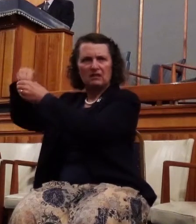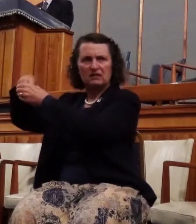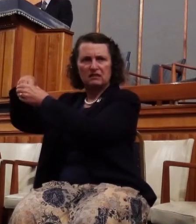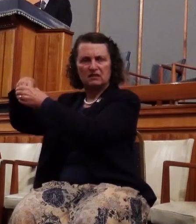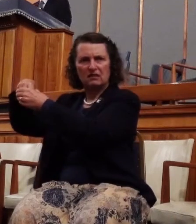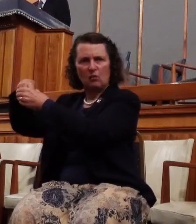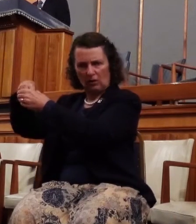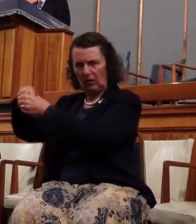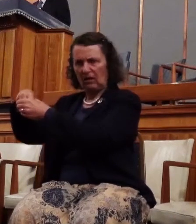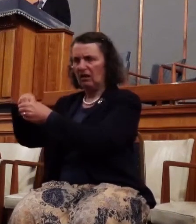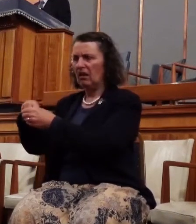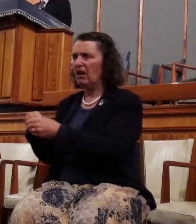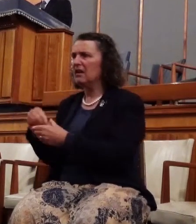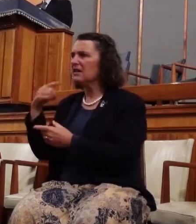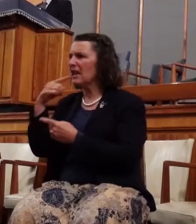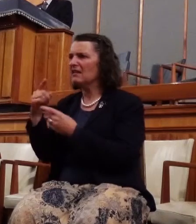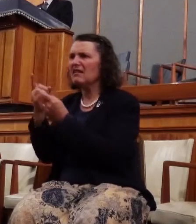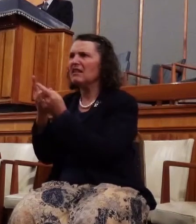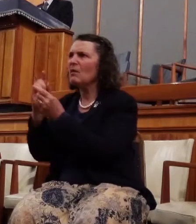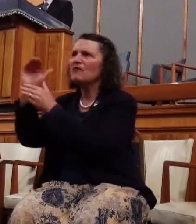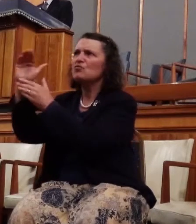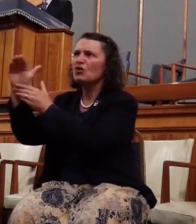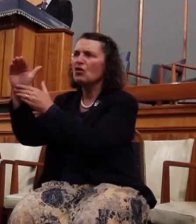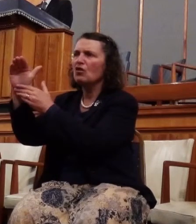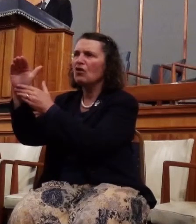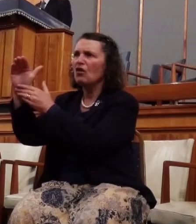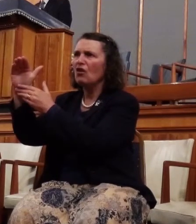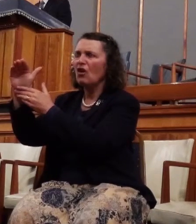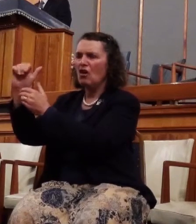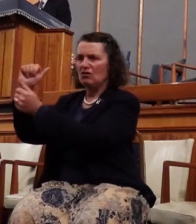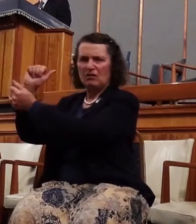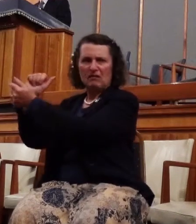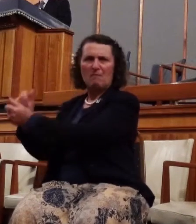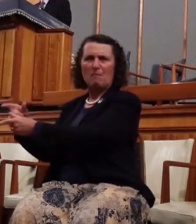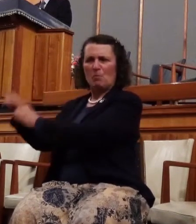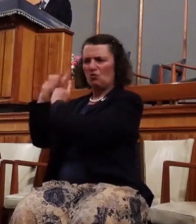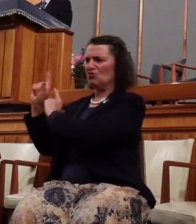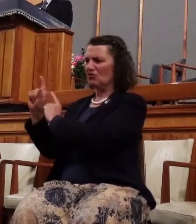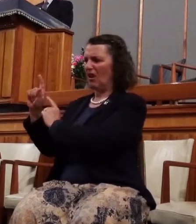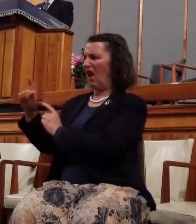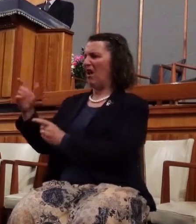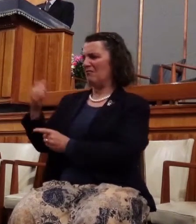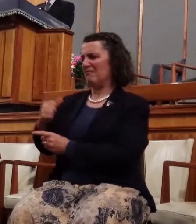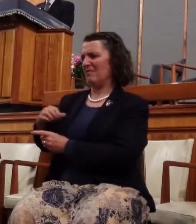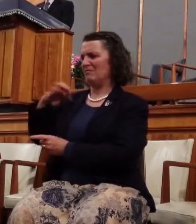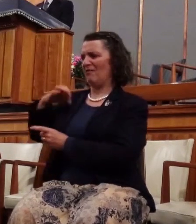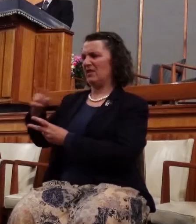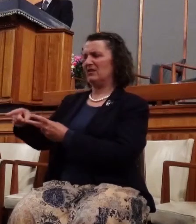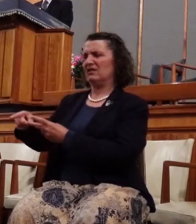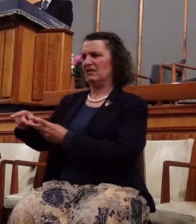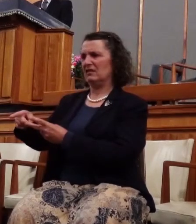money for her masters, and she also has found the Lord Jesus Christ. Then we have the